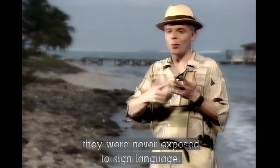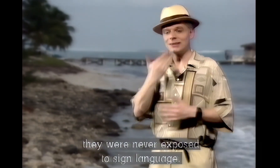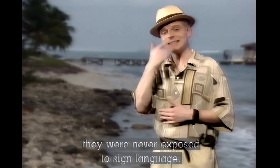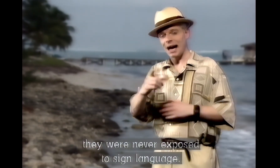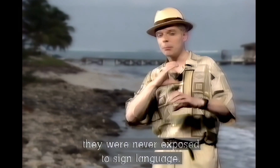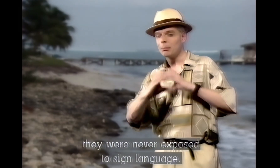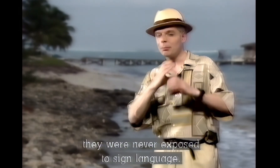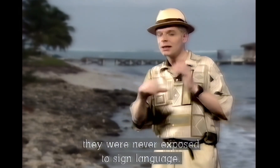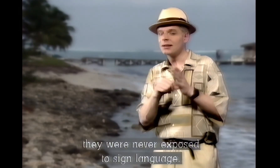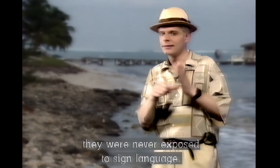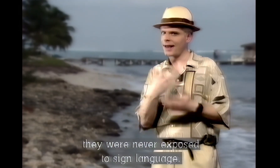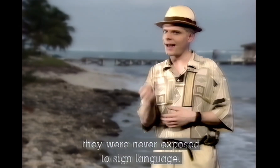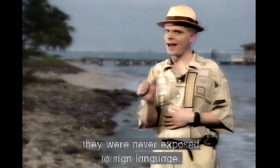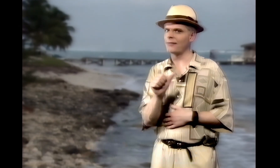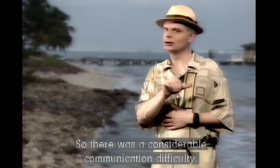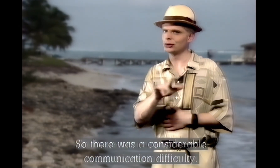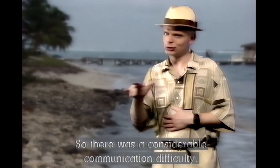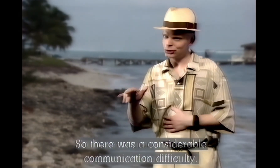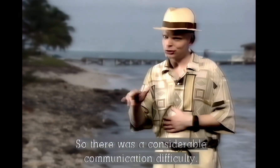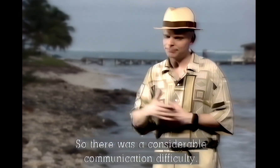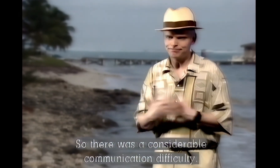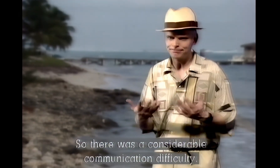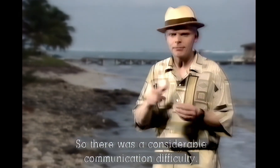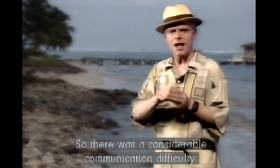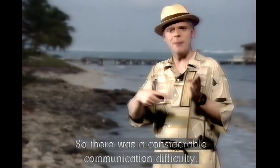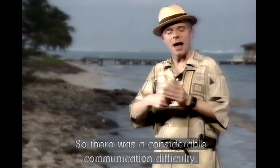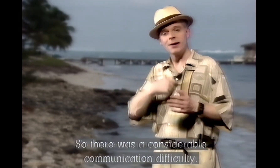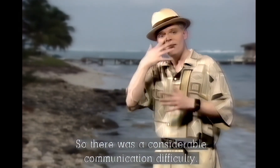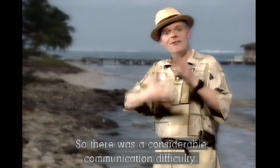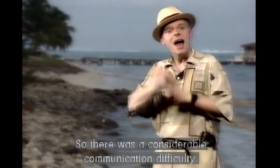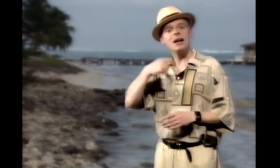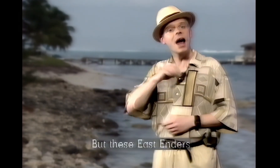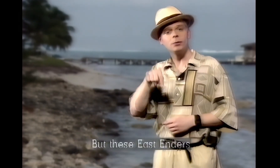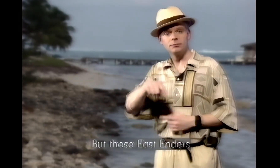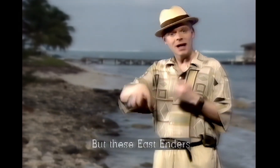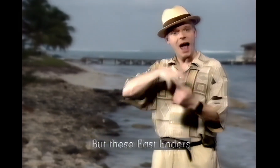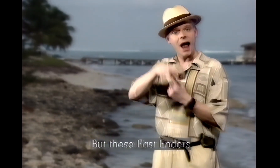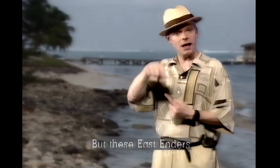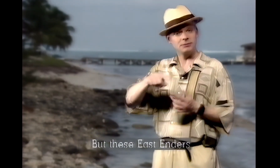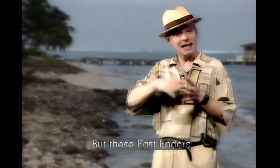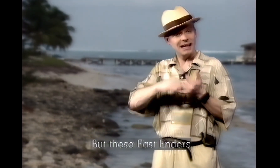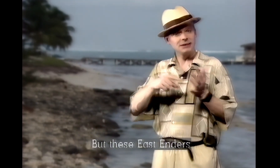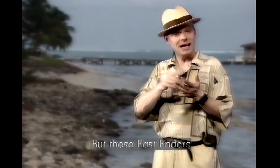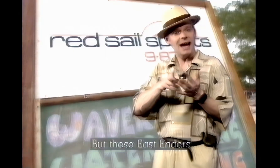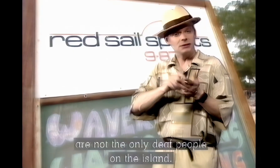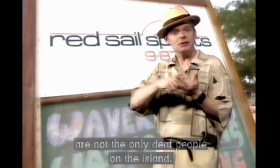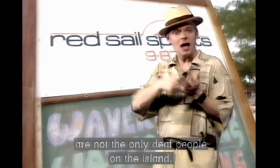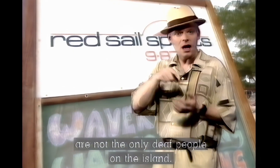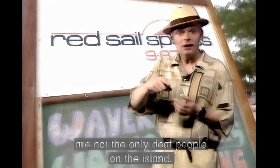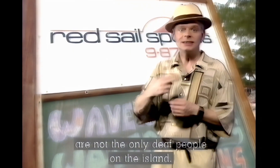language. So there was a considerable communication difficulty. But what I did discover on the island was that these East Enders were not